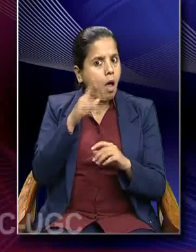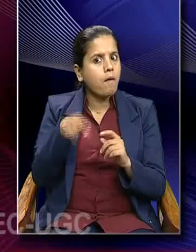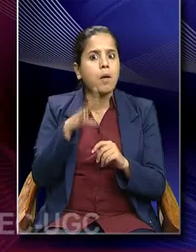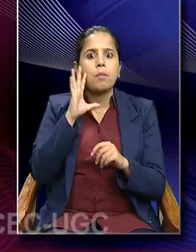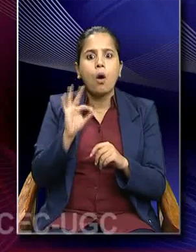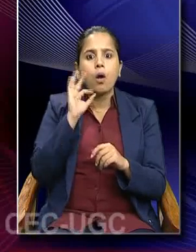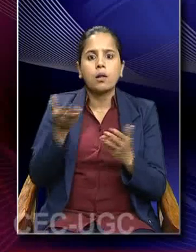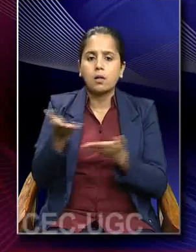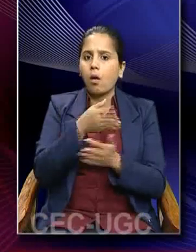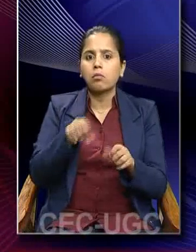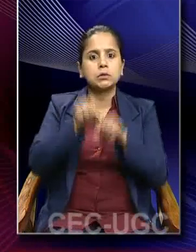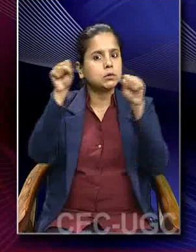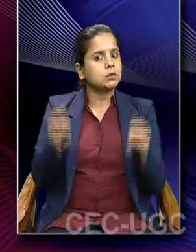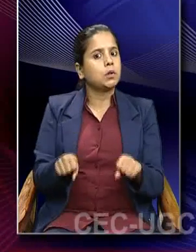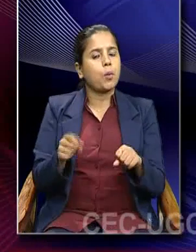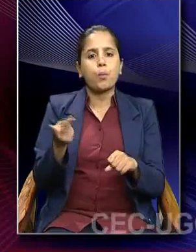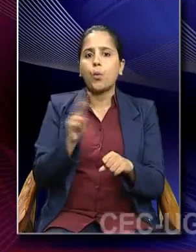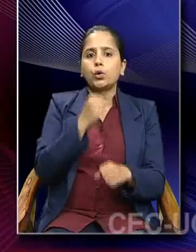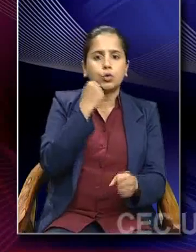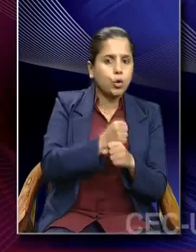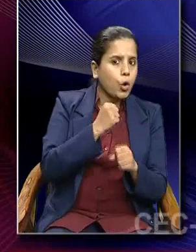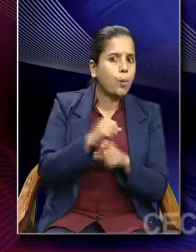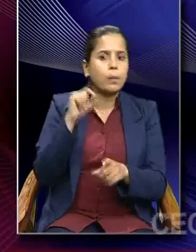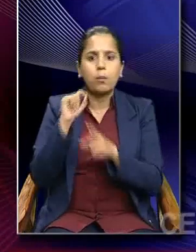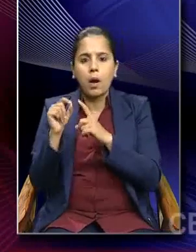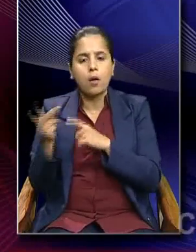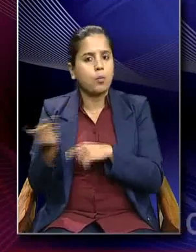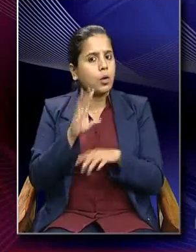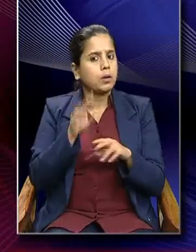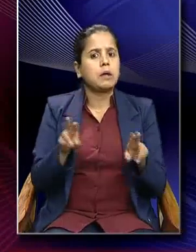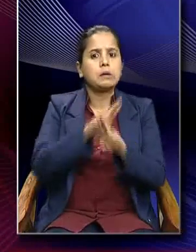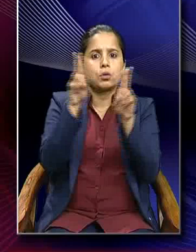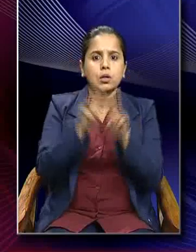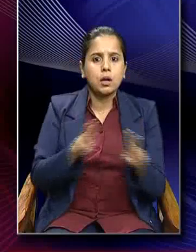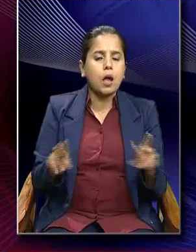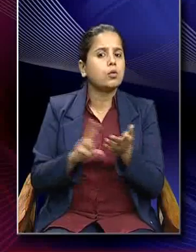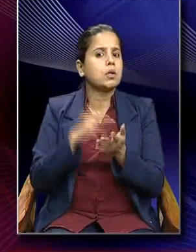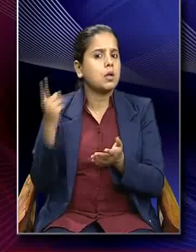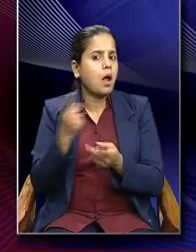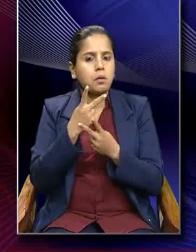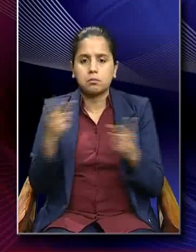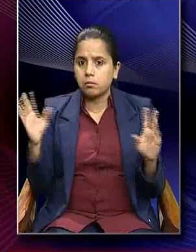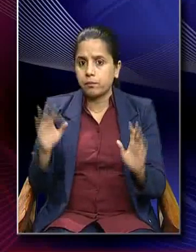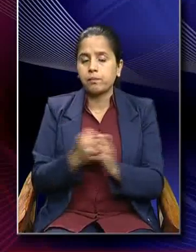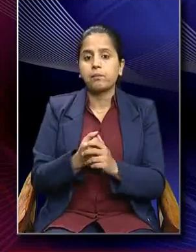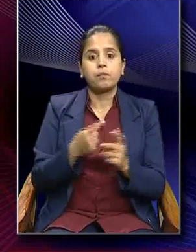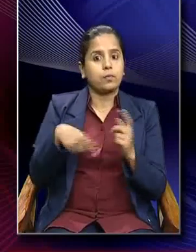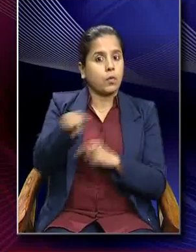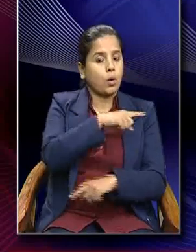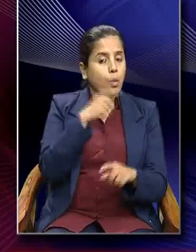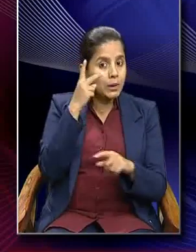importance in the system, both by government and private individuals and internationally and nationally. So this kind of a